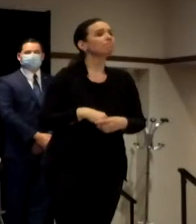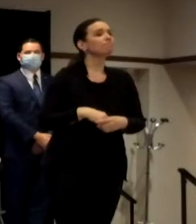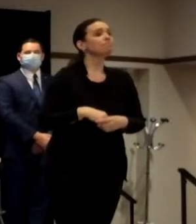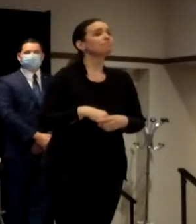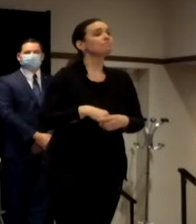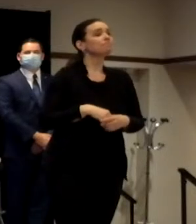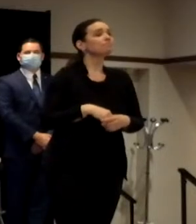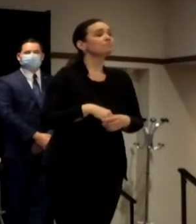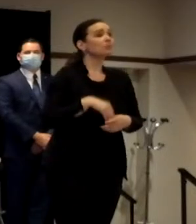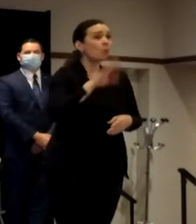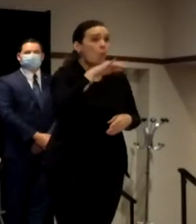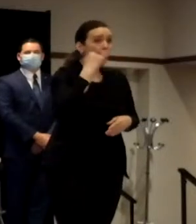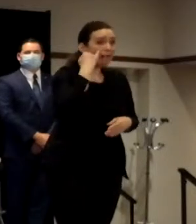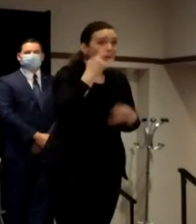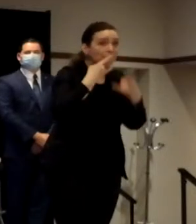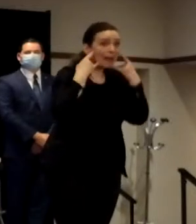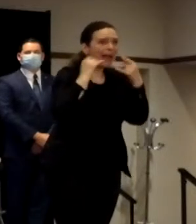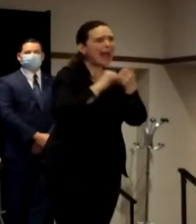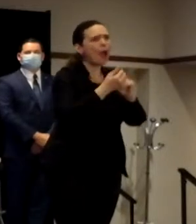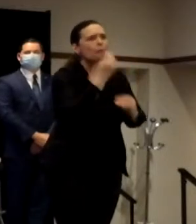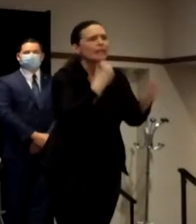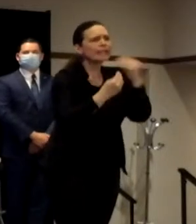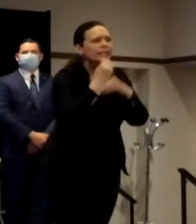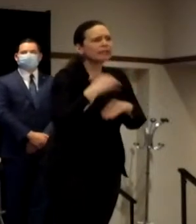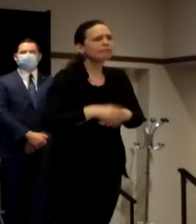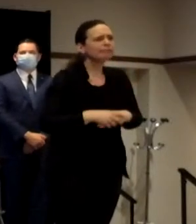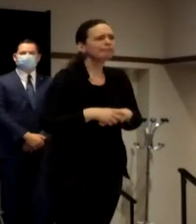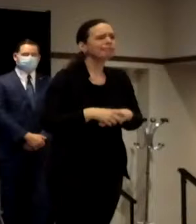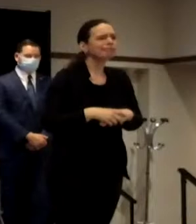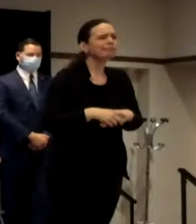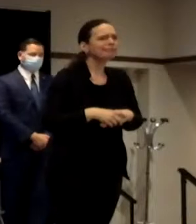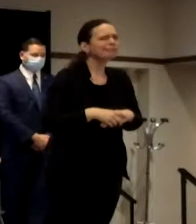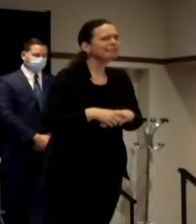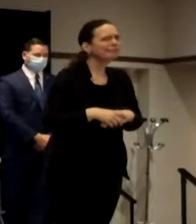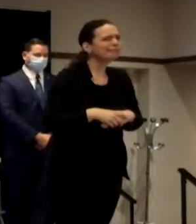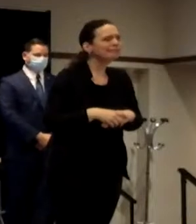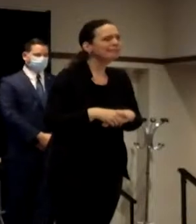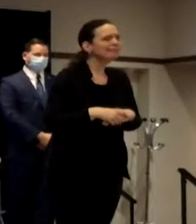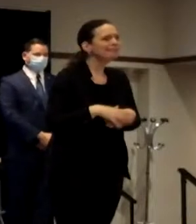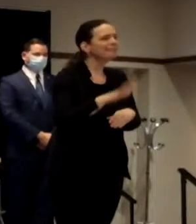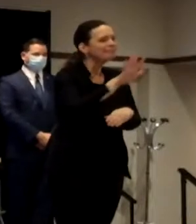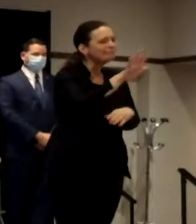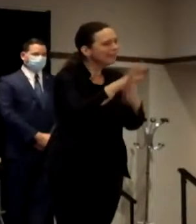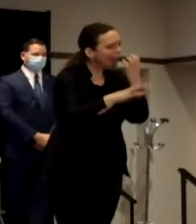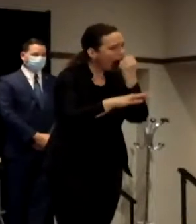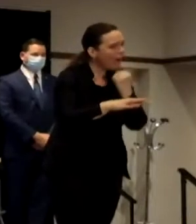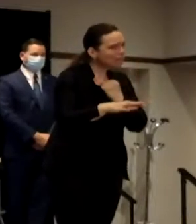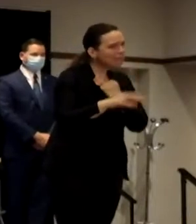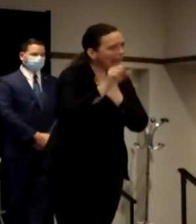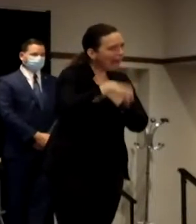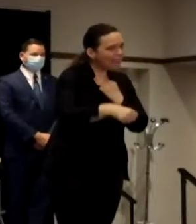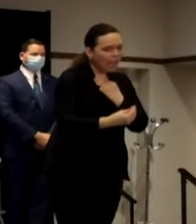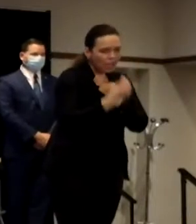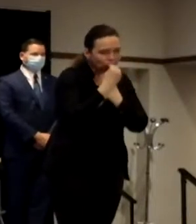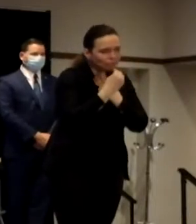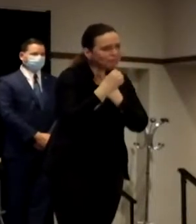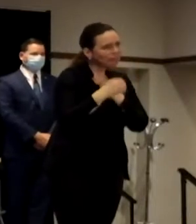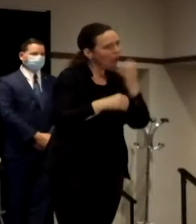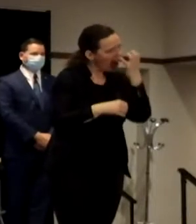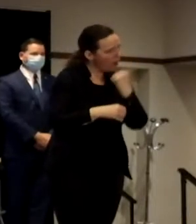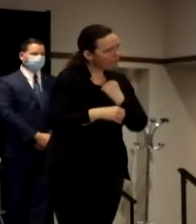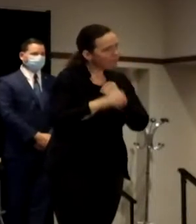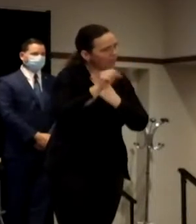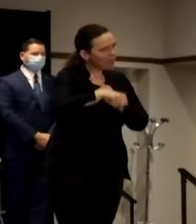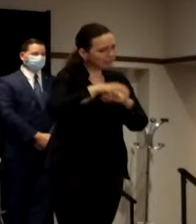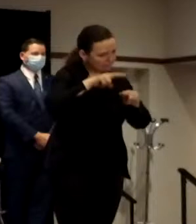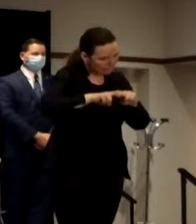on. They could have one thought process, what at least we suggested, you split the kids in, like